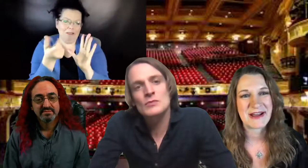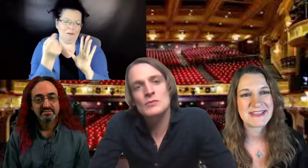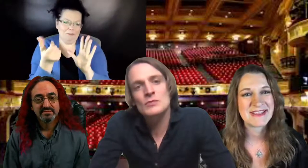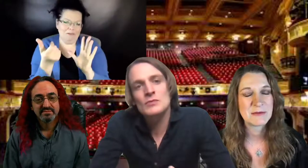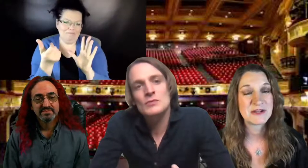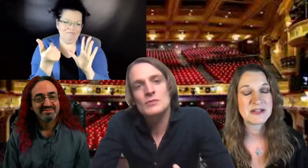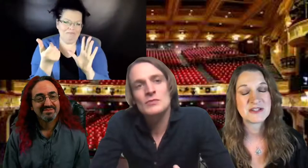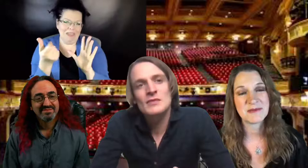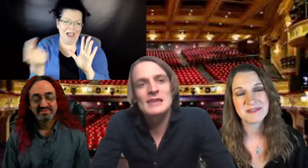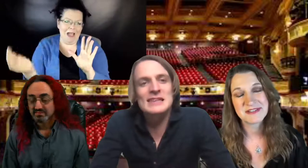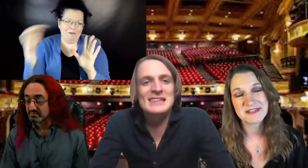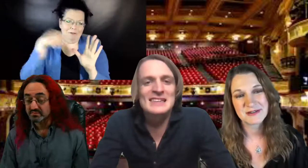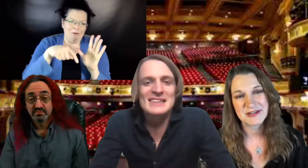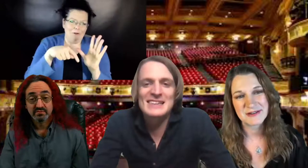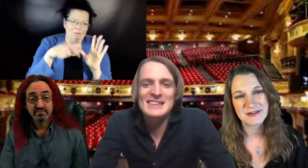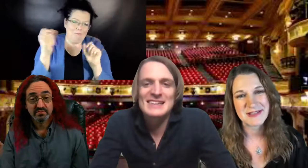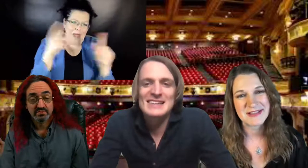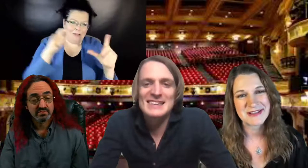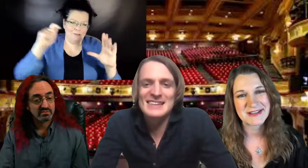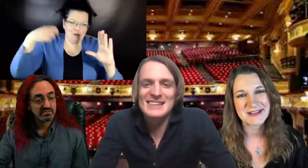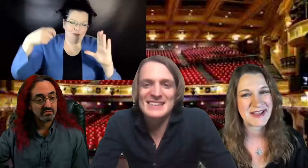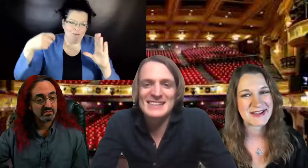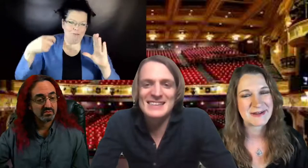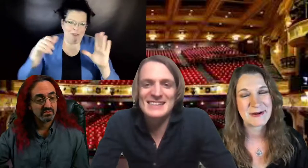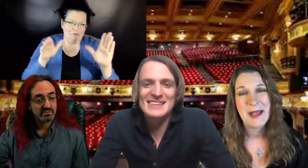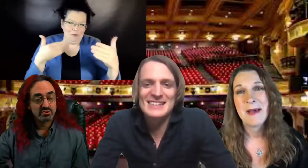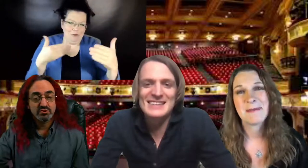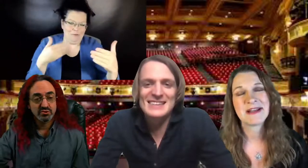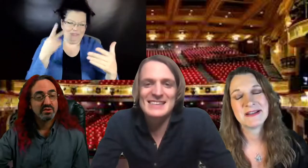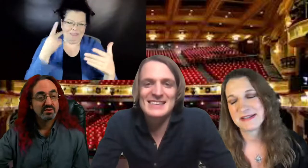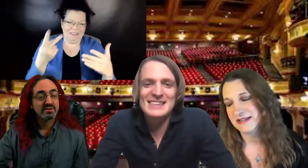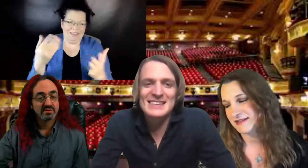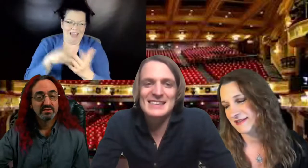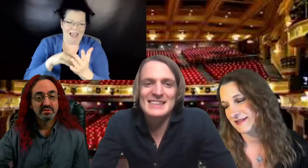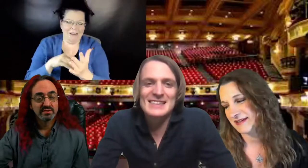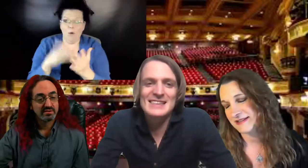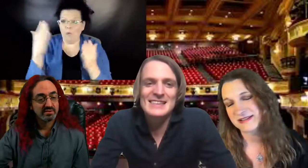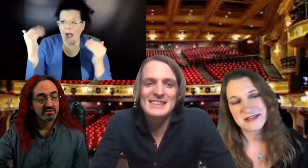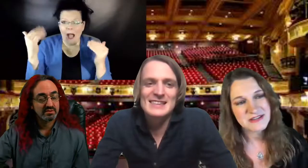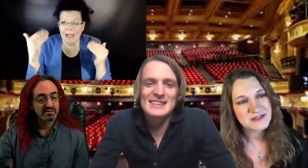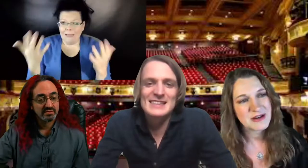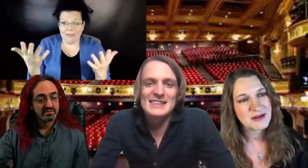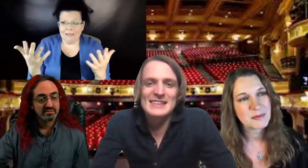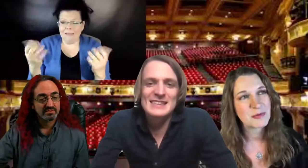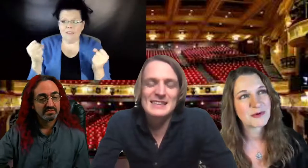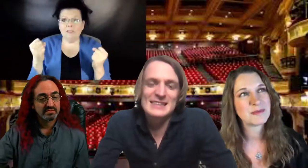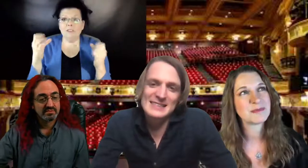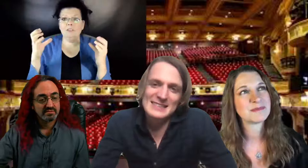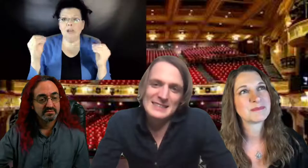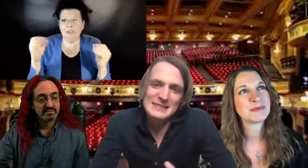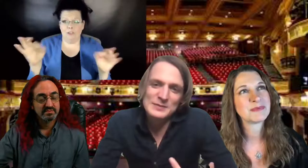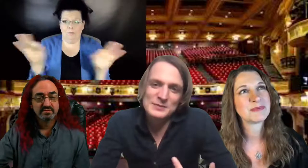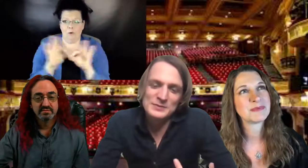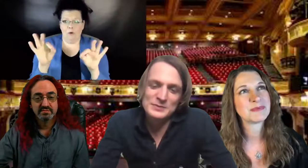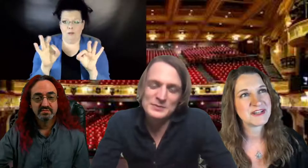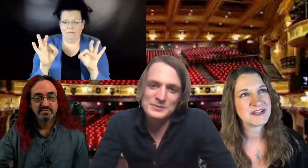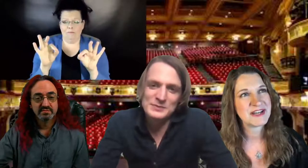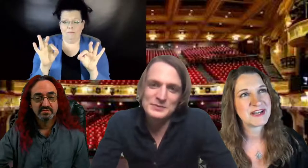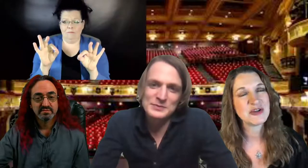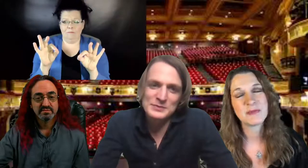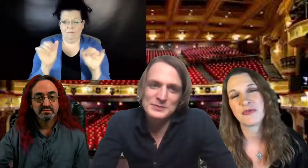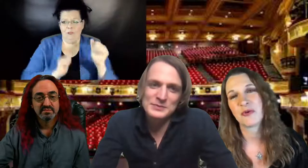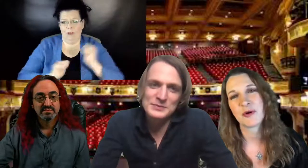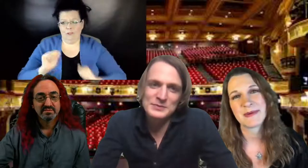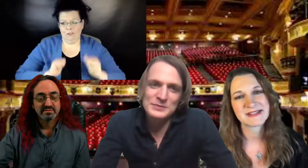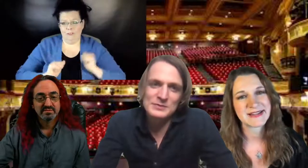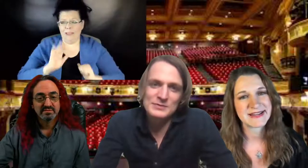David. So I think we're going to jump to the screening room and then jump back here because it's such an important production.